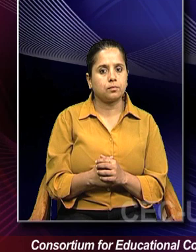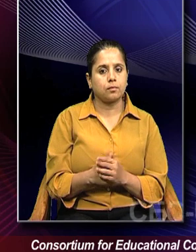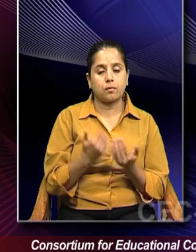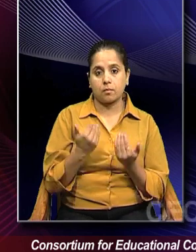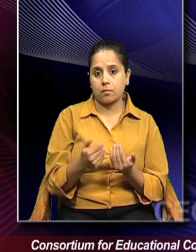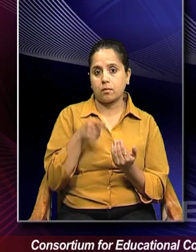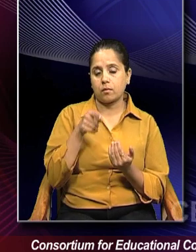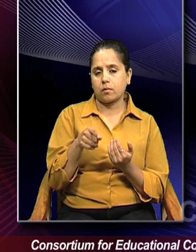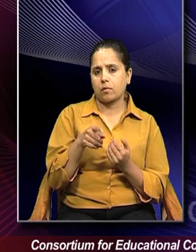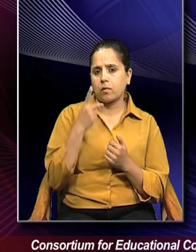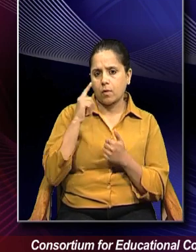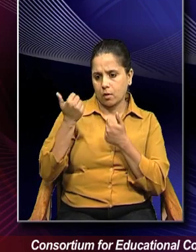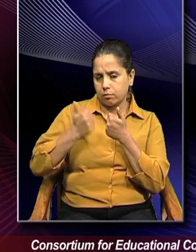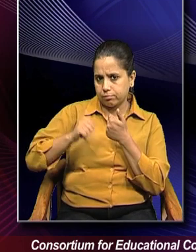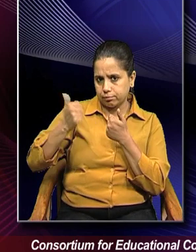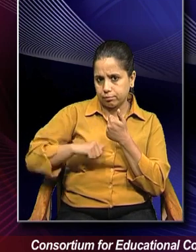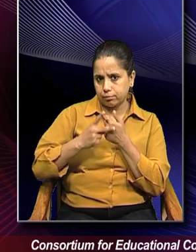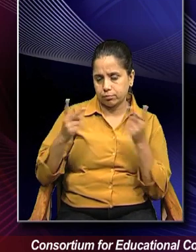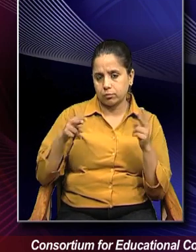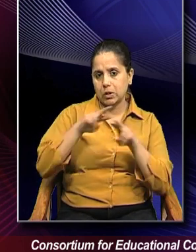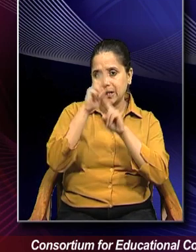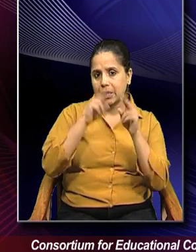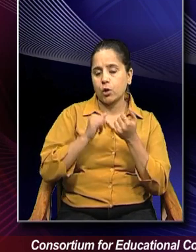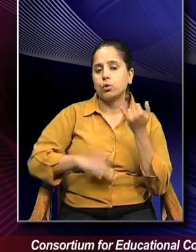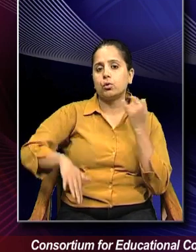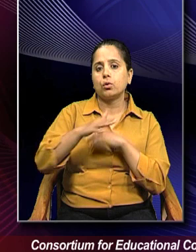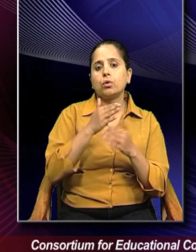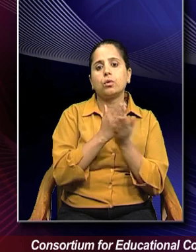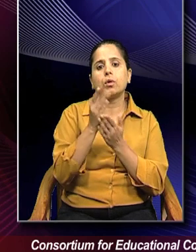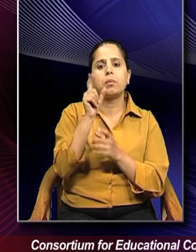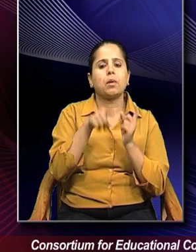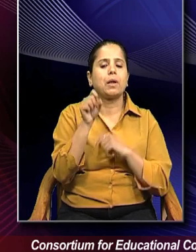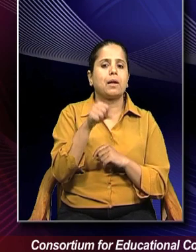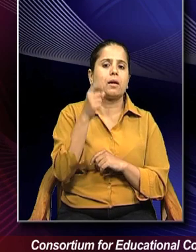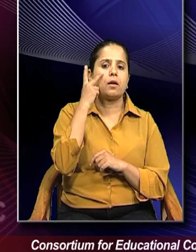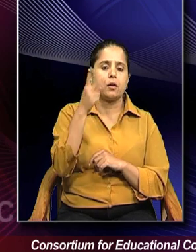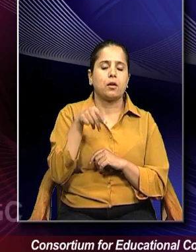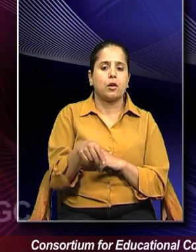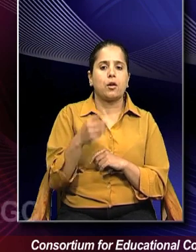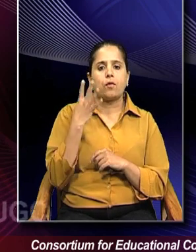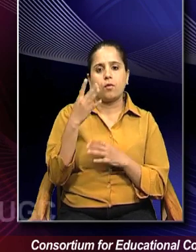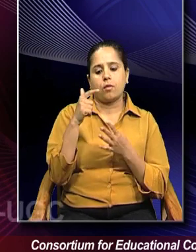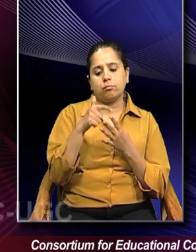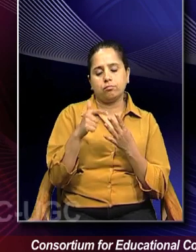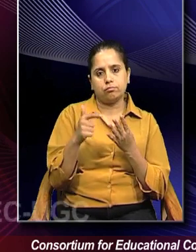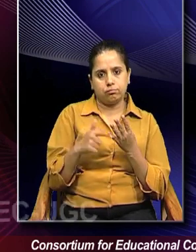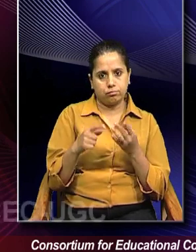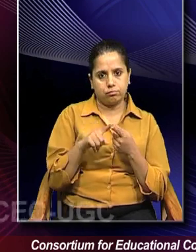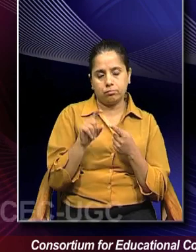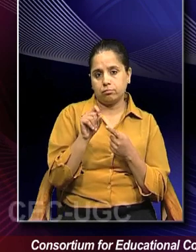Coming to the critique of international society approach, one can point out four types of critique. First,